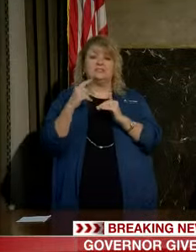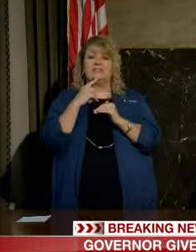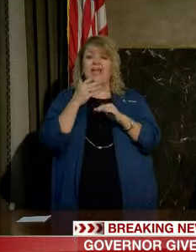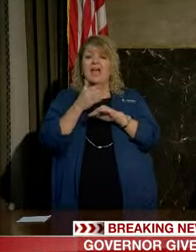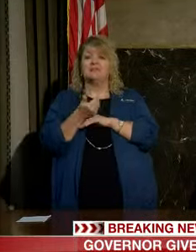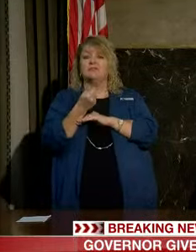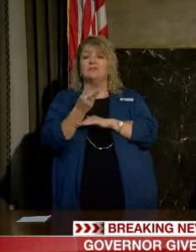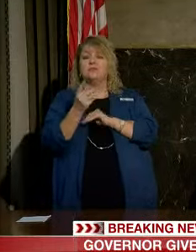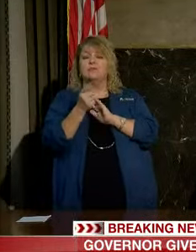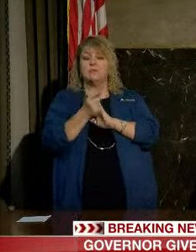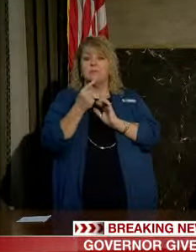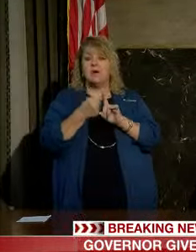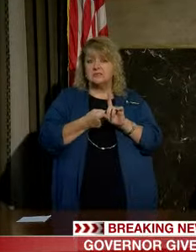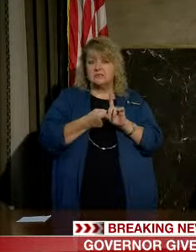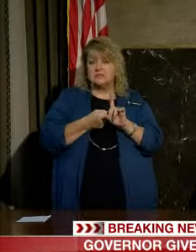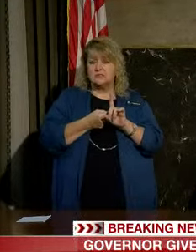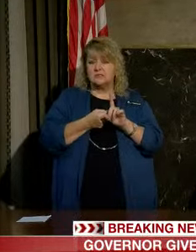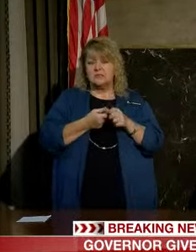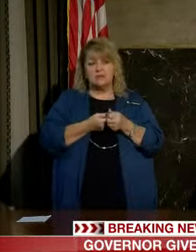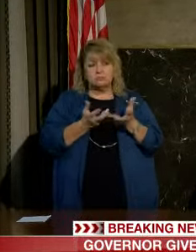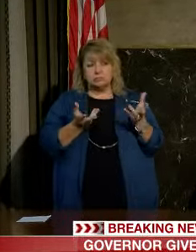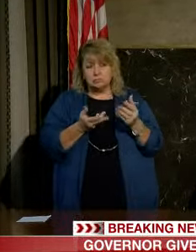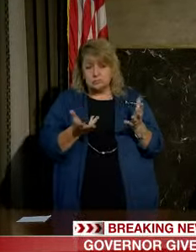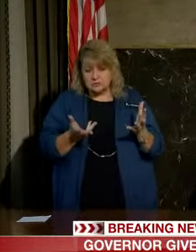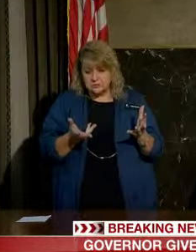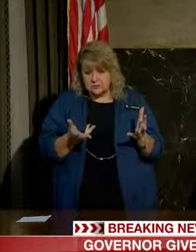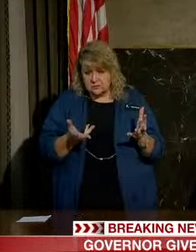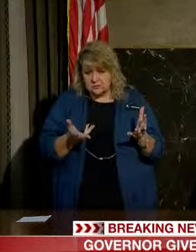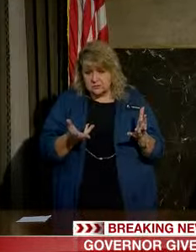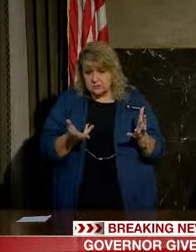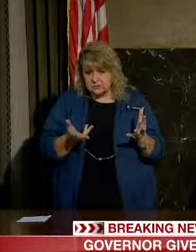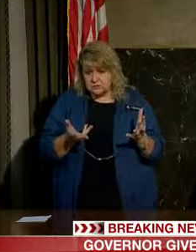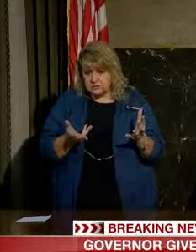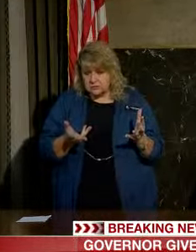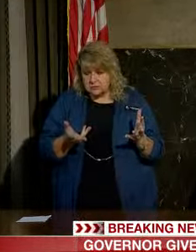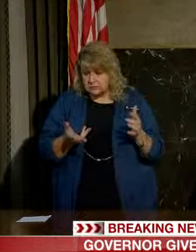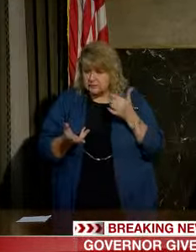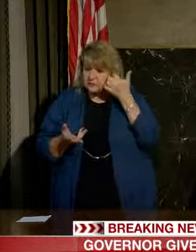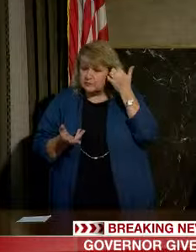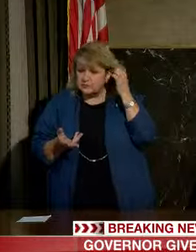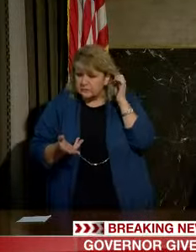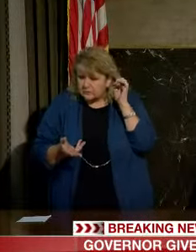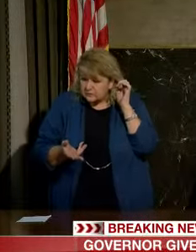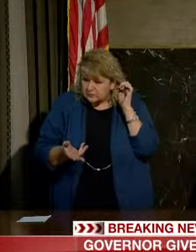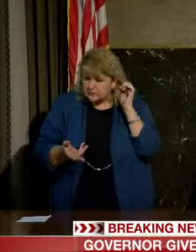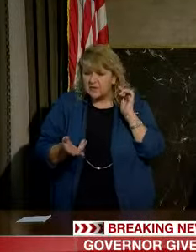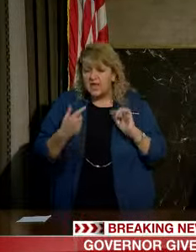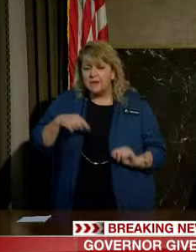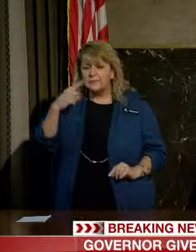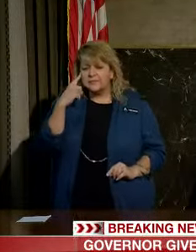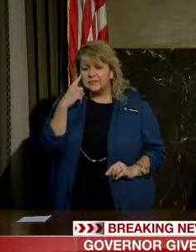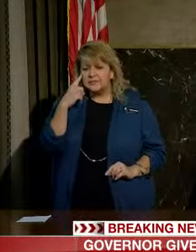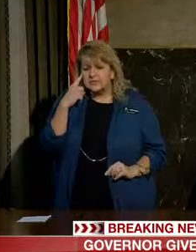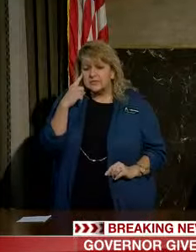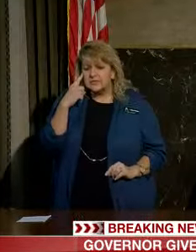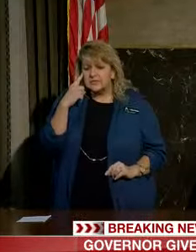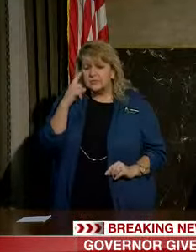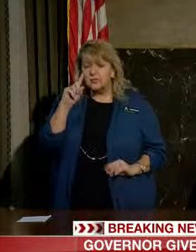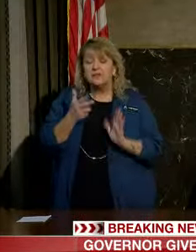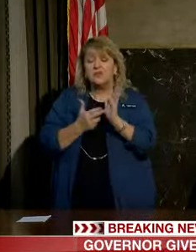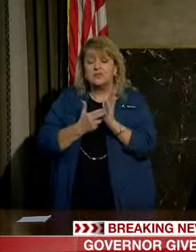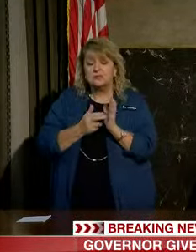couple months of really robust supply, they do anticipate some shortages going forward. And I think, to be completely frank with